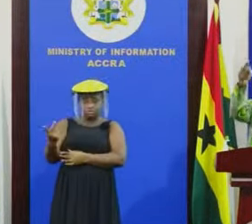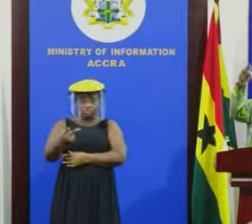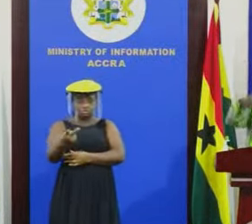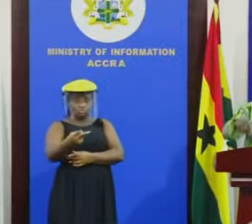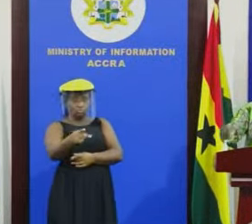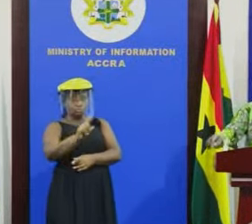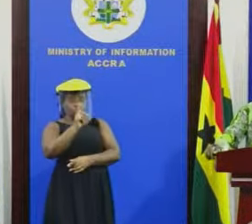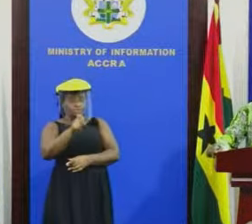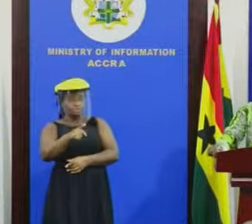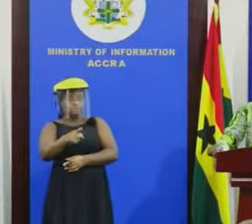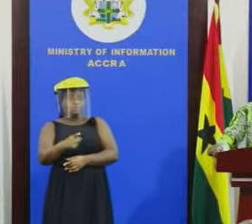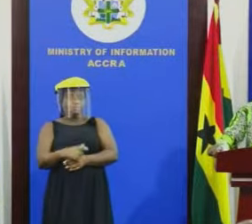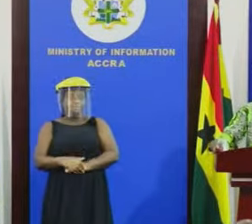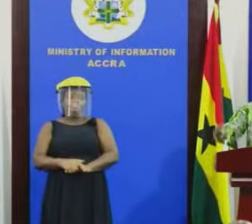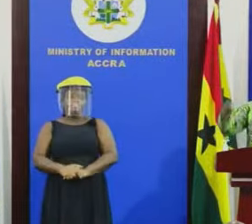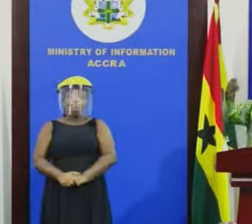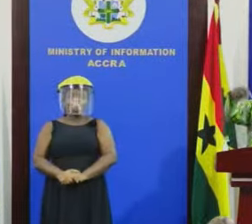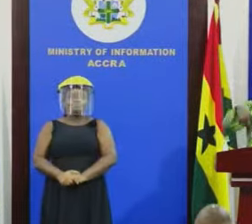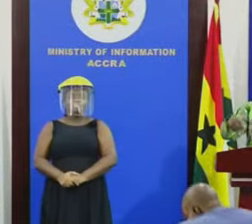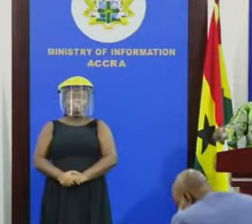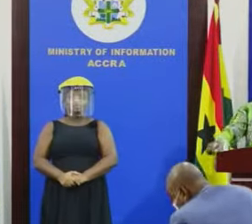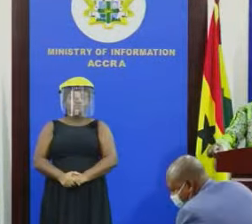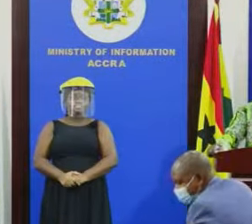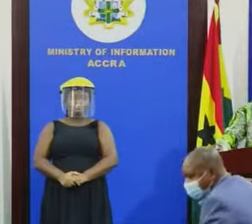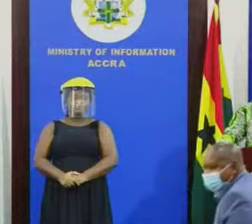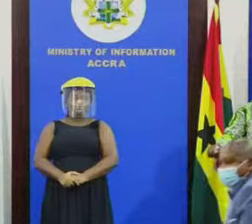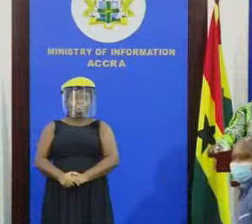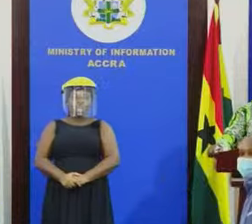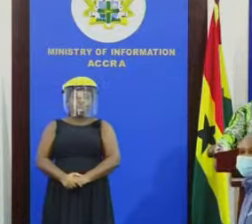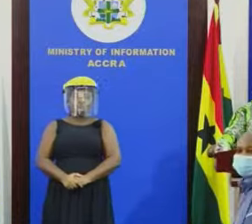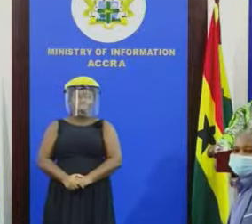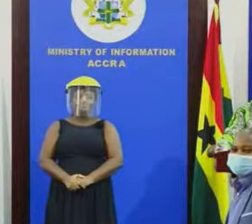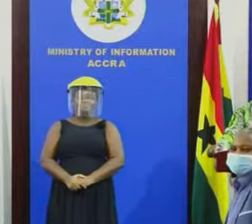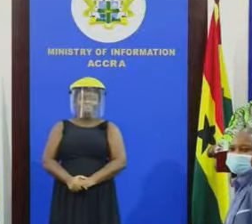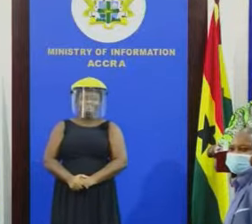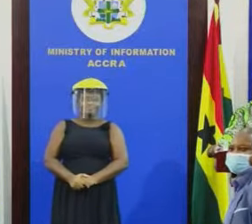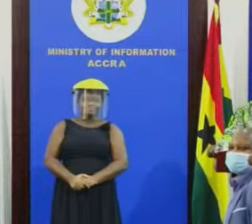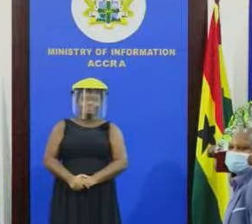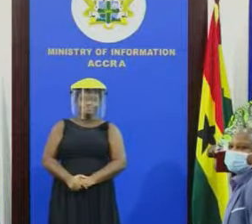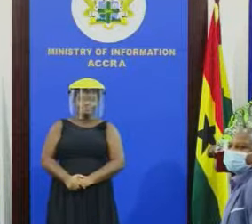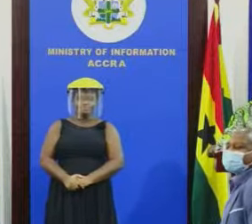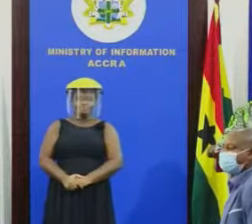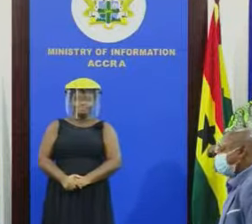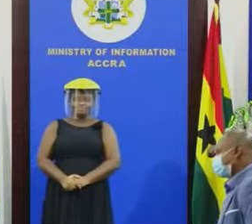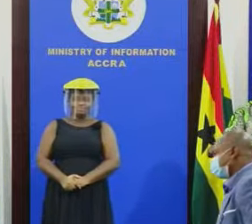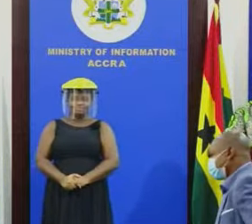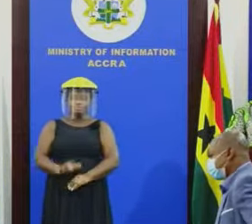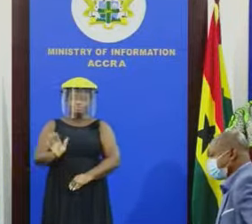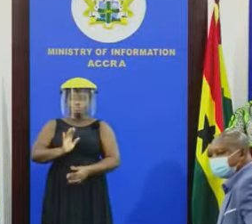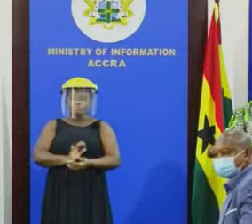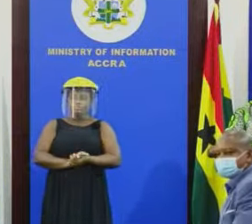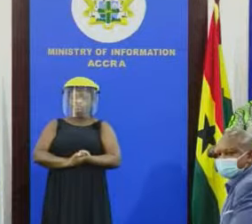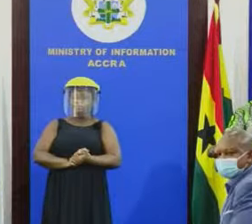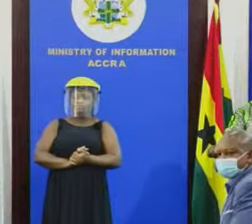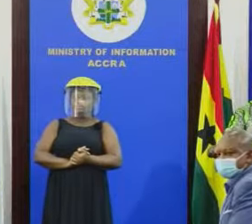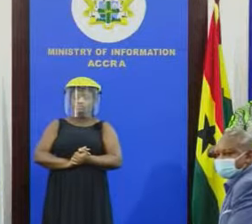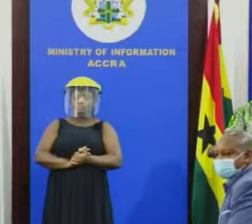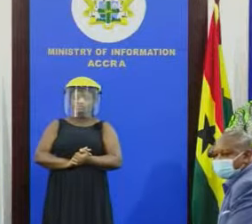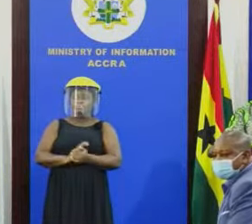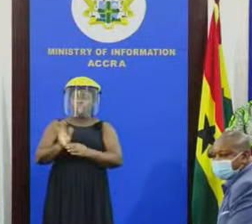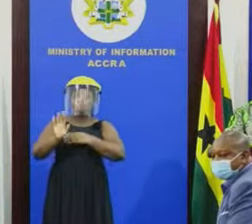well? He would handle. Captain, it's your birthday today. Please bring him the microphone. He has some questions to answer.